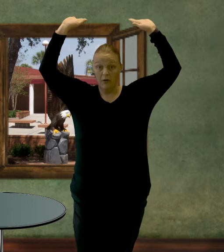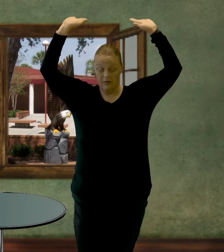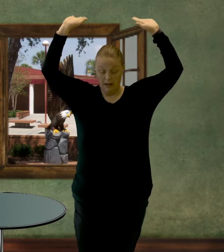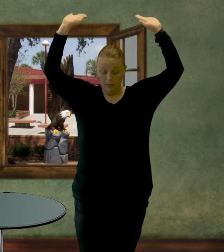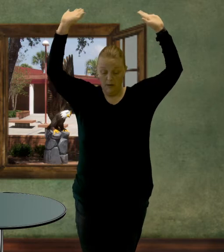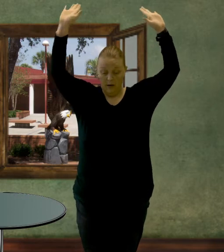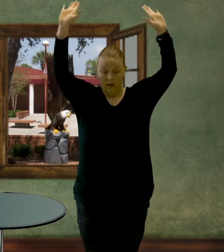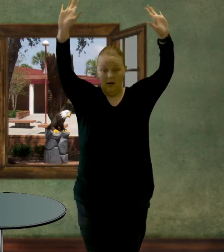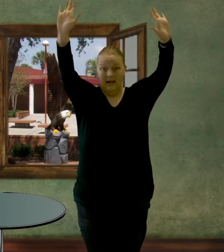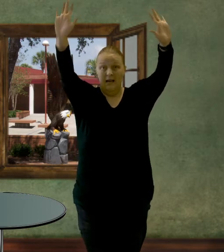step.